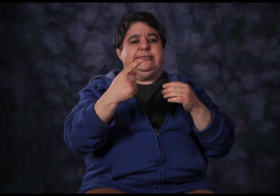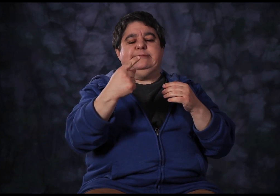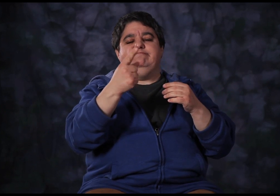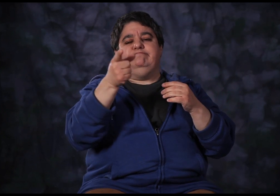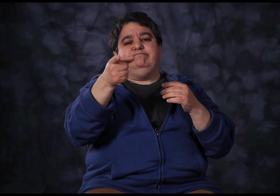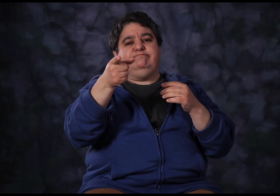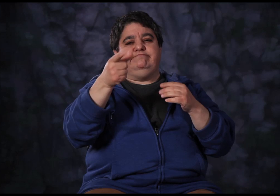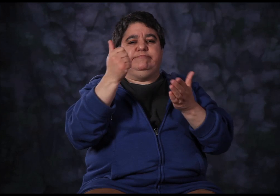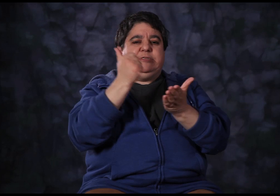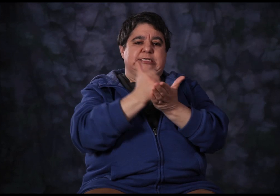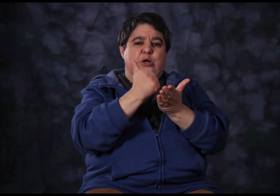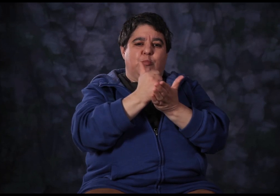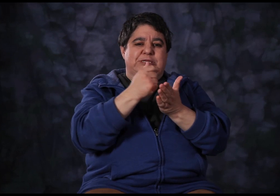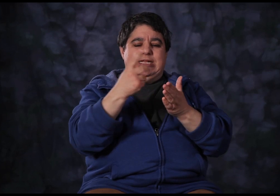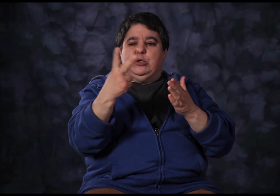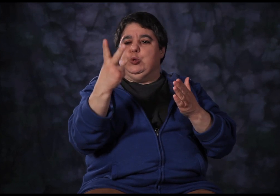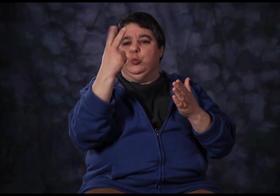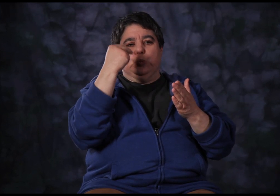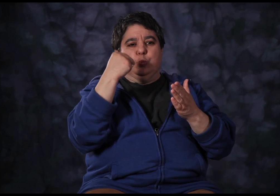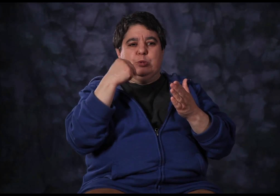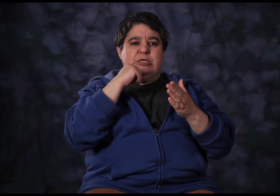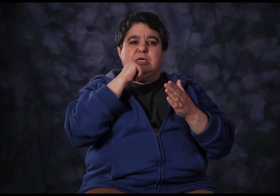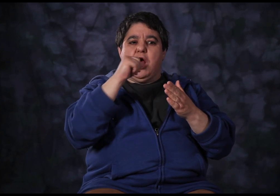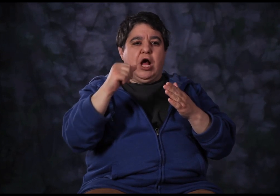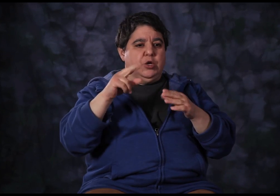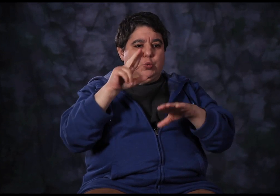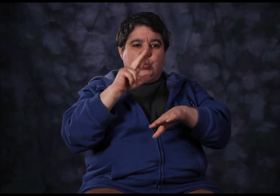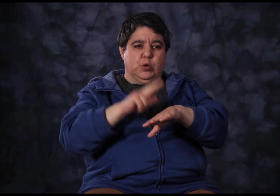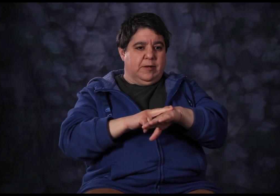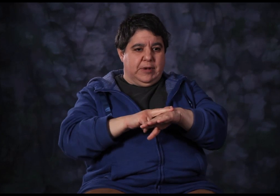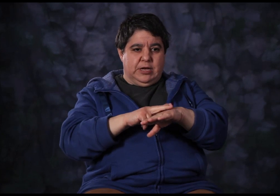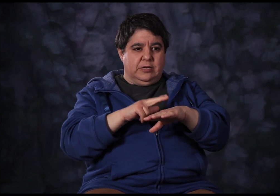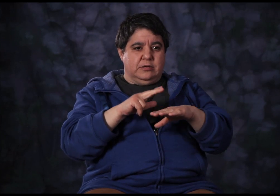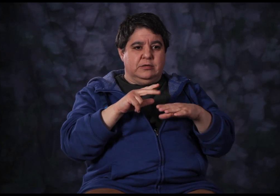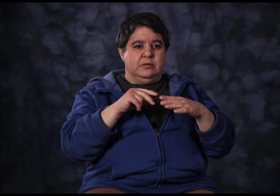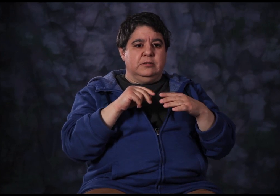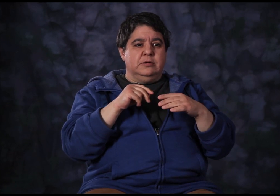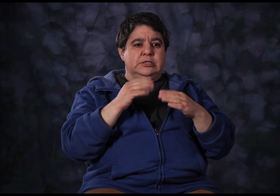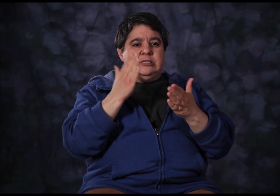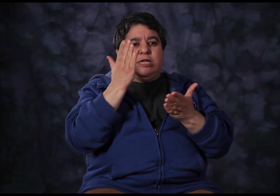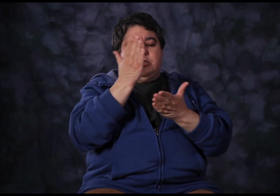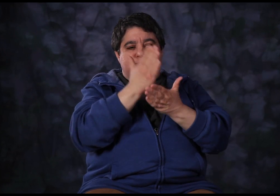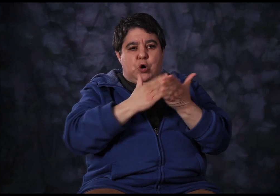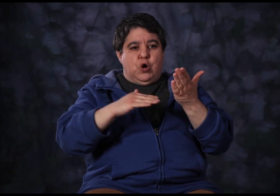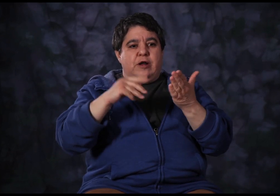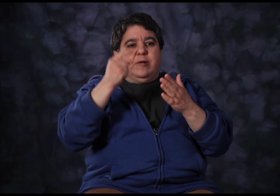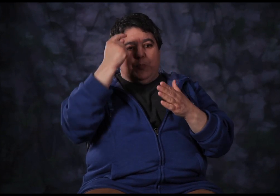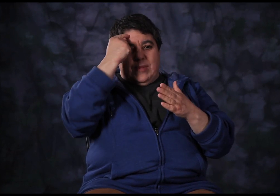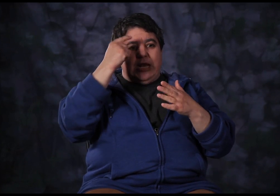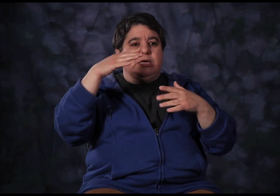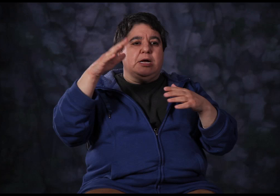And she told me it was not normal. In fact, it was actually a mental health problem. The fact that I was hearing these